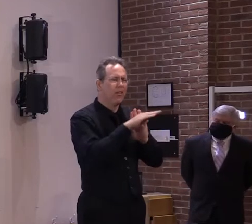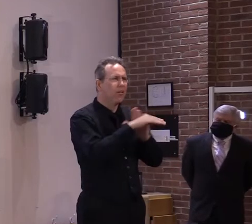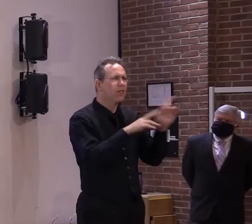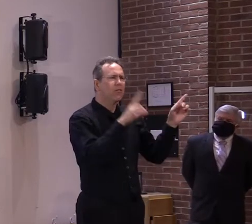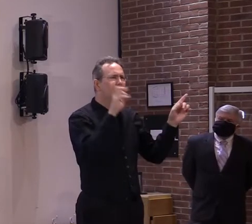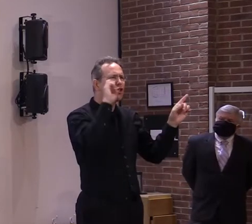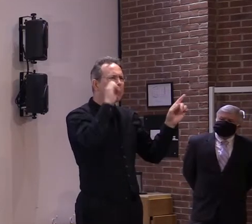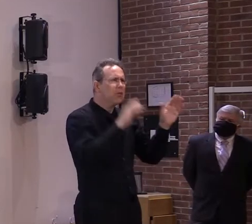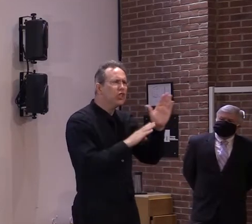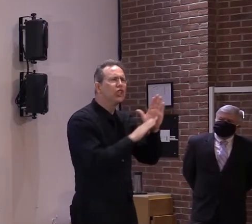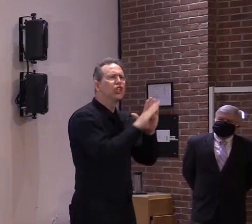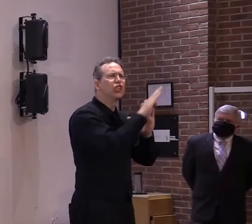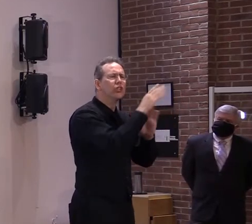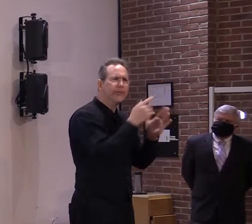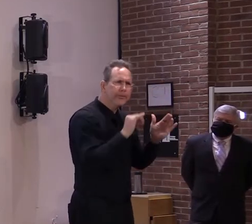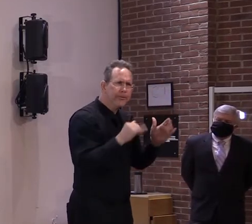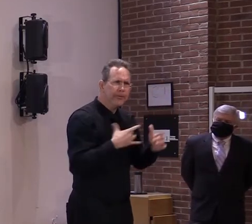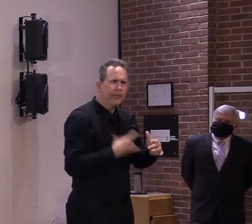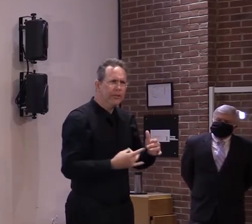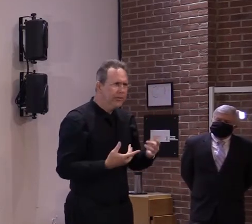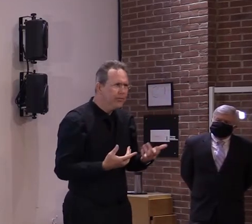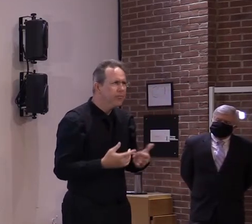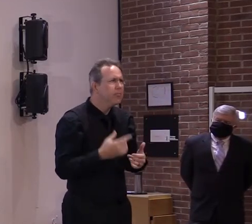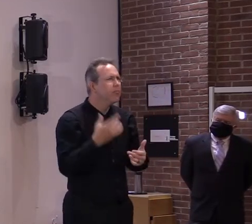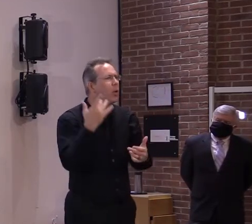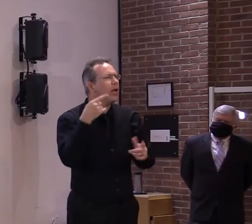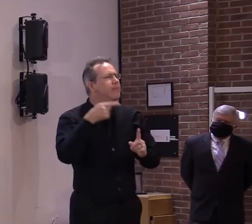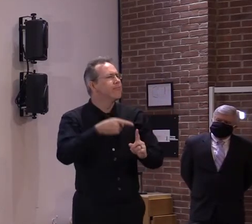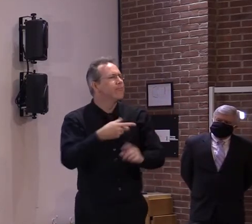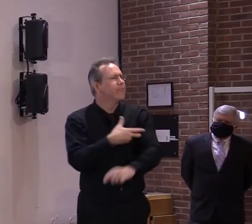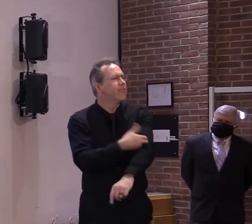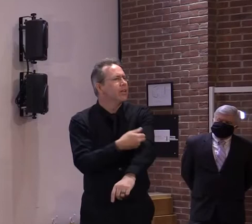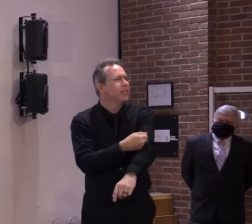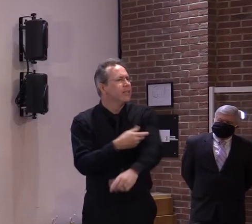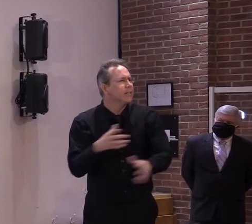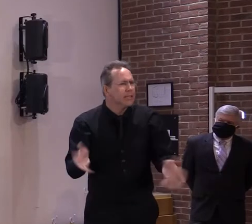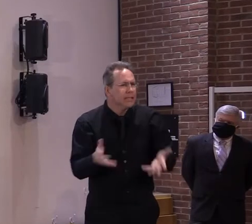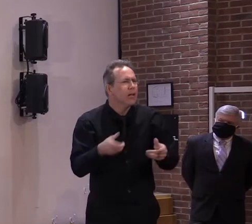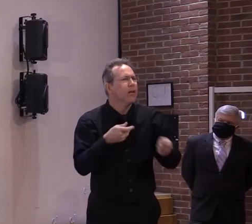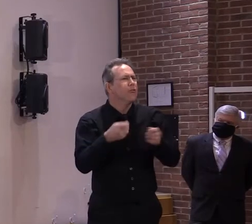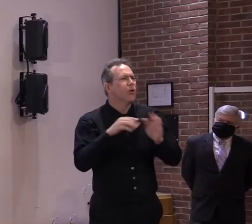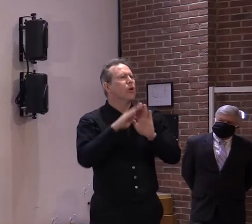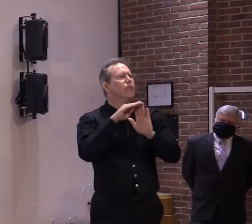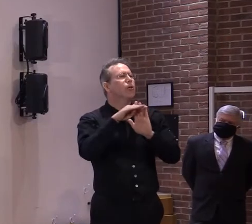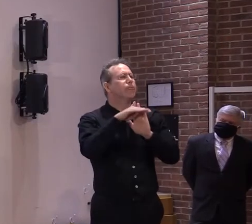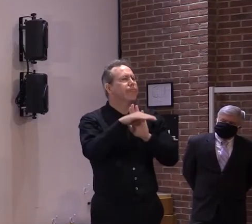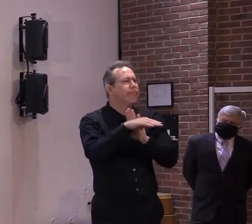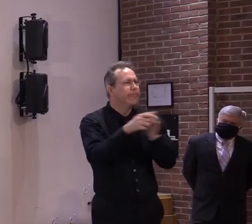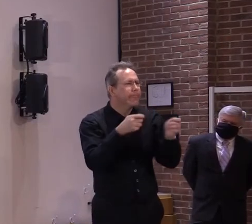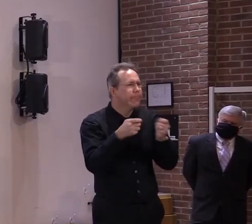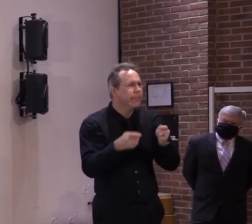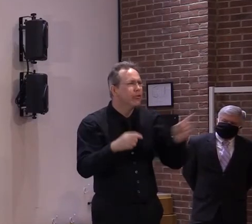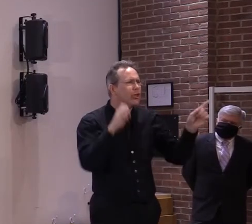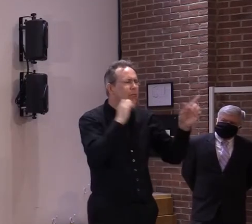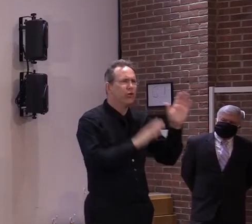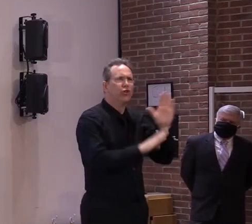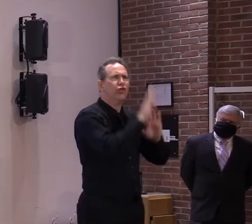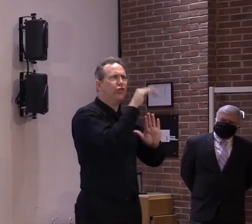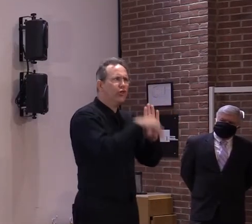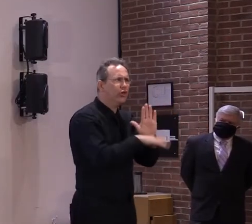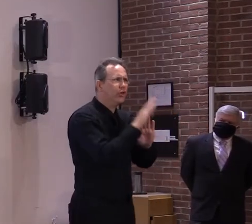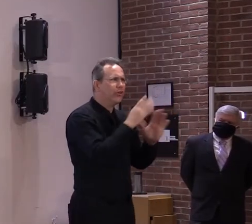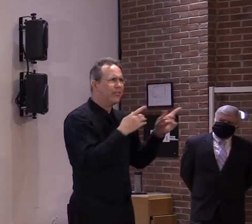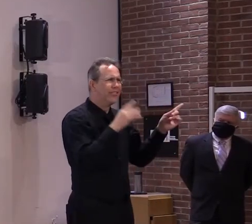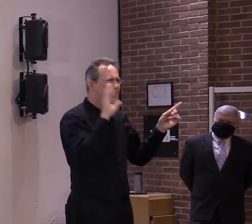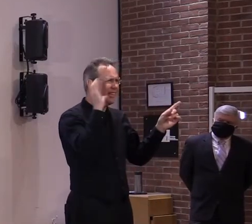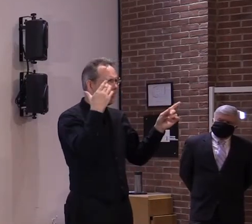to the deployment of vaccine in our country and how it's gone to date compared to the European Union, which has